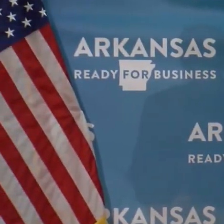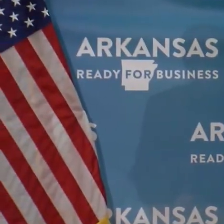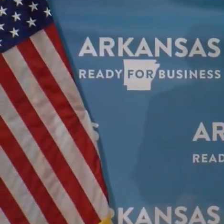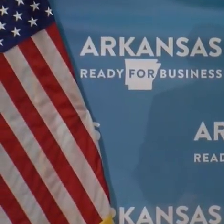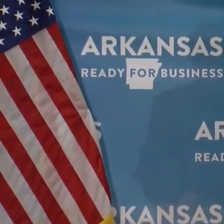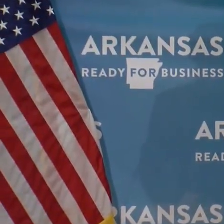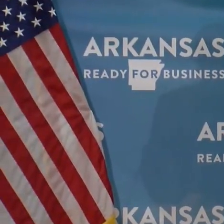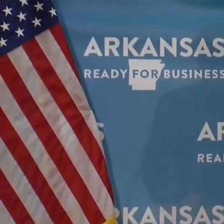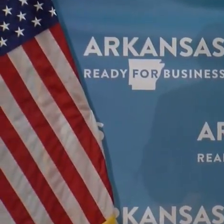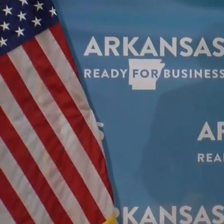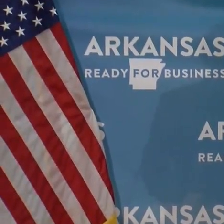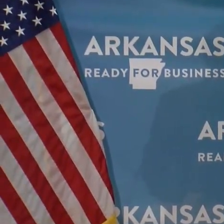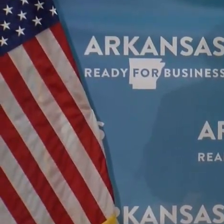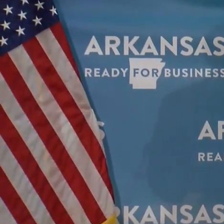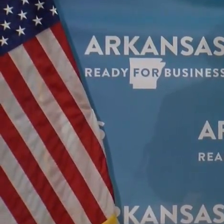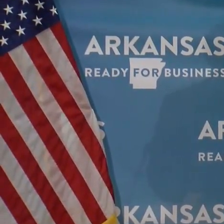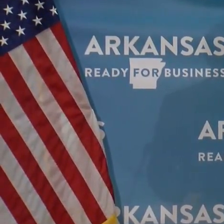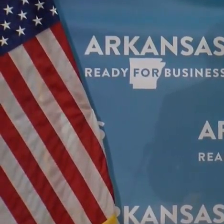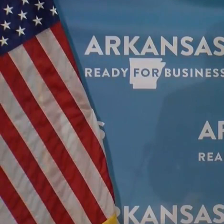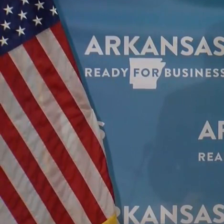They got locked out, I think.